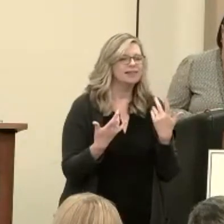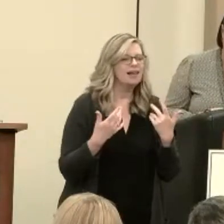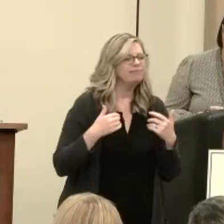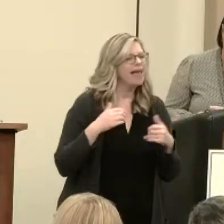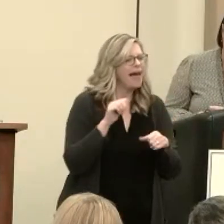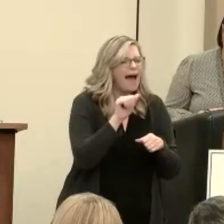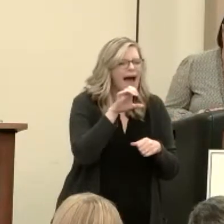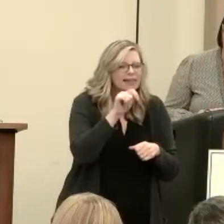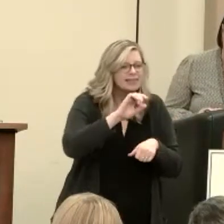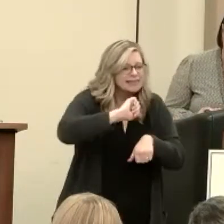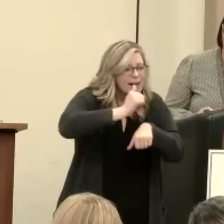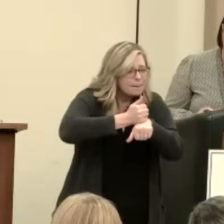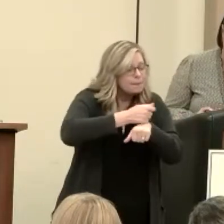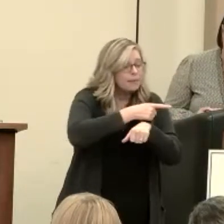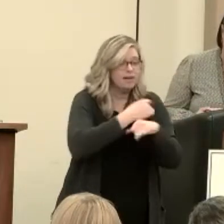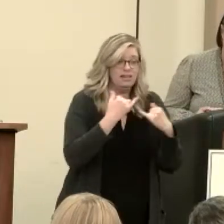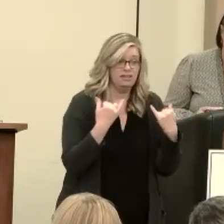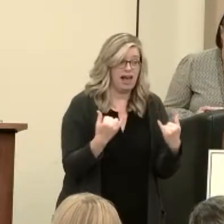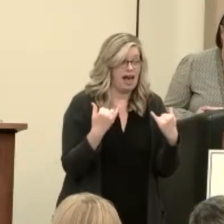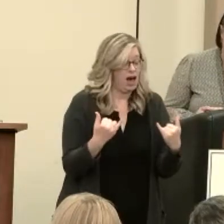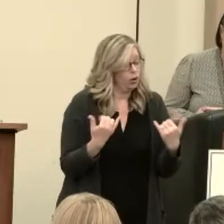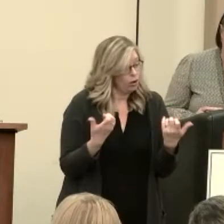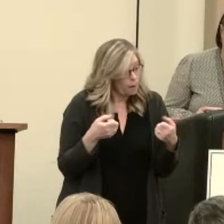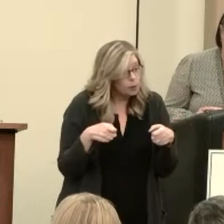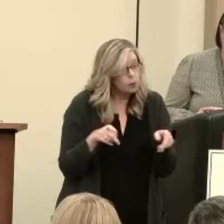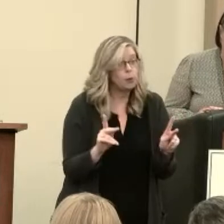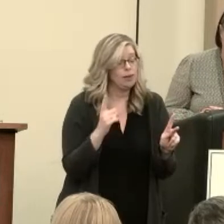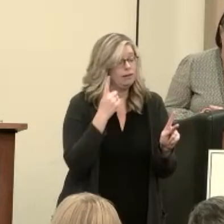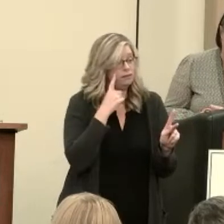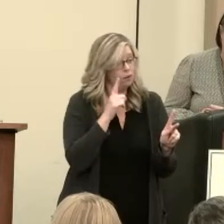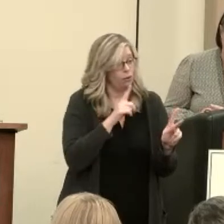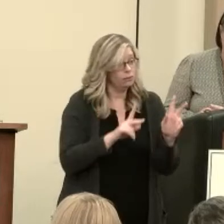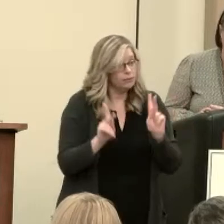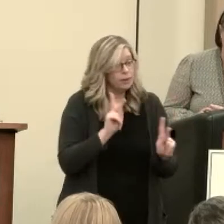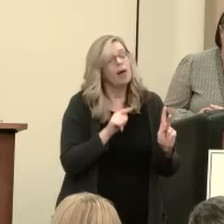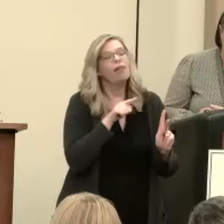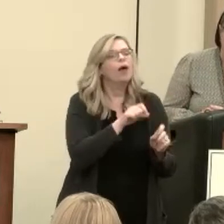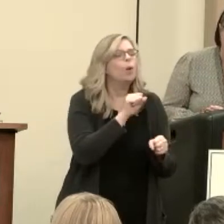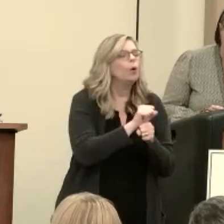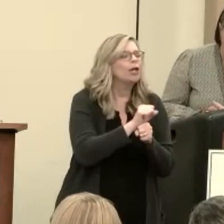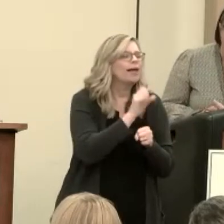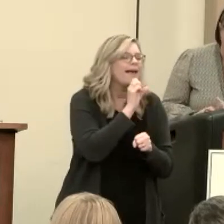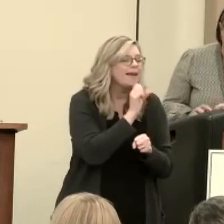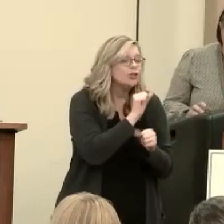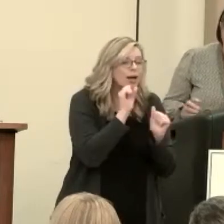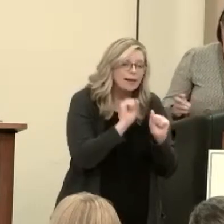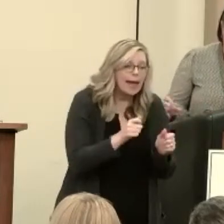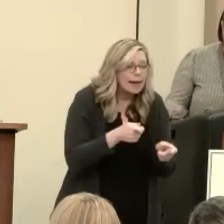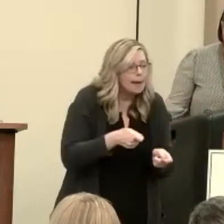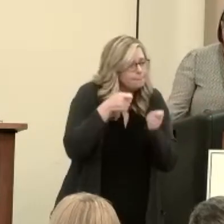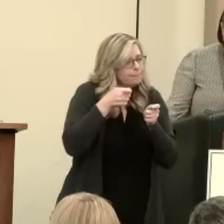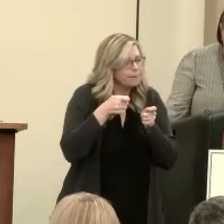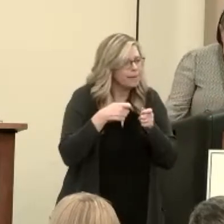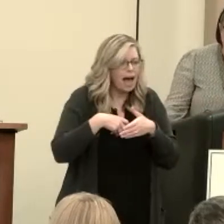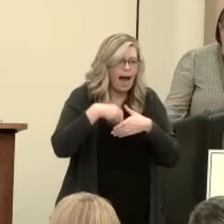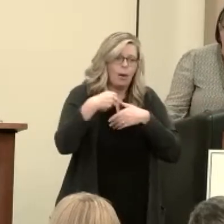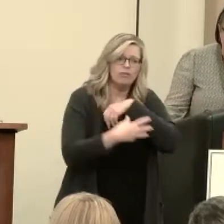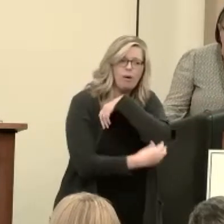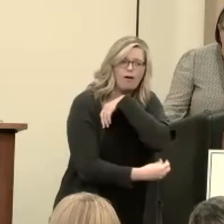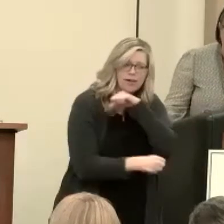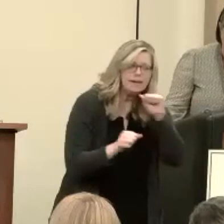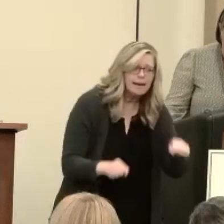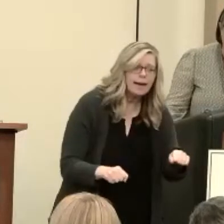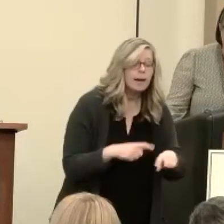as a once-in-a-generation opportunity by some to lift many working-age Canadians with disabilities out of poverty. But the program's full impact